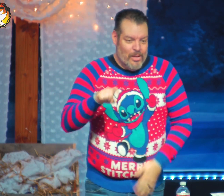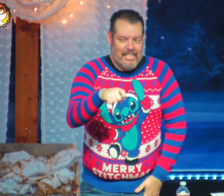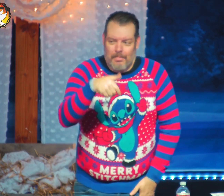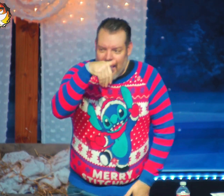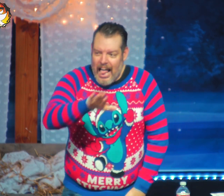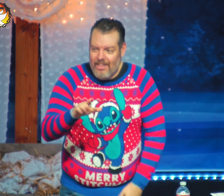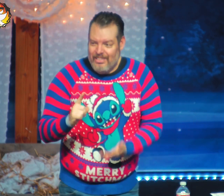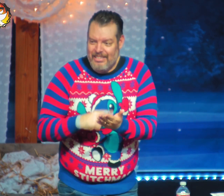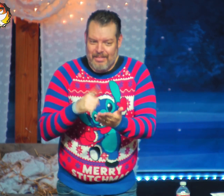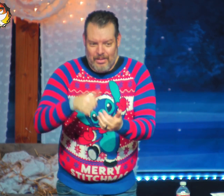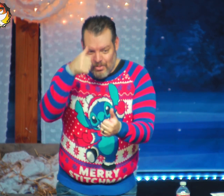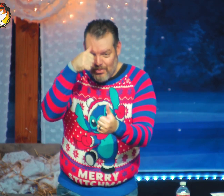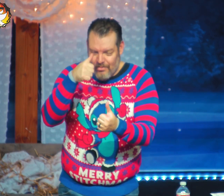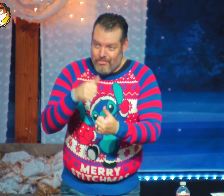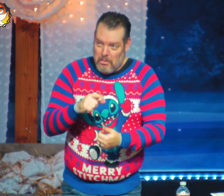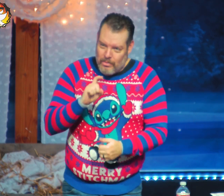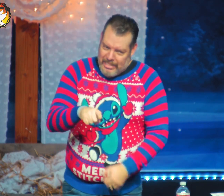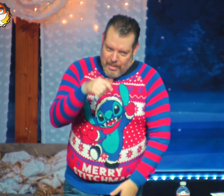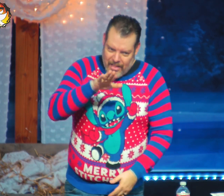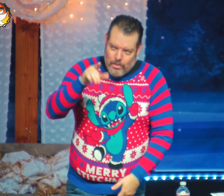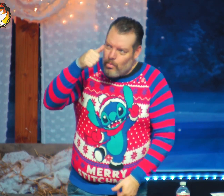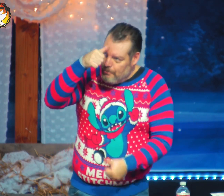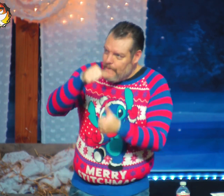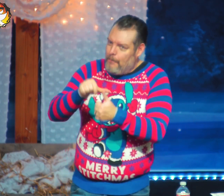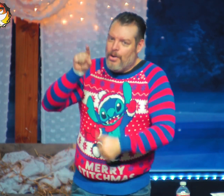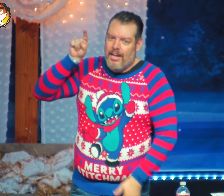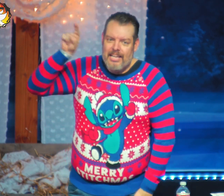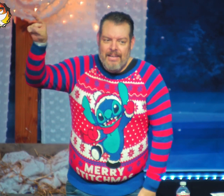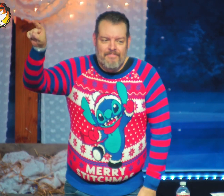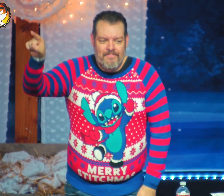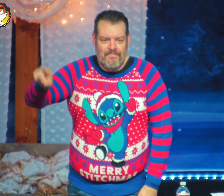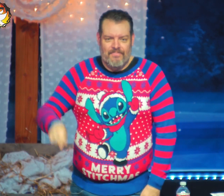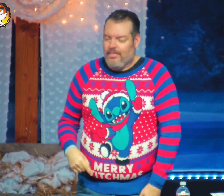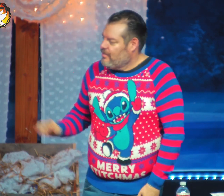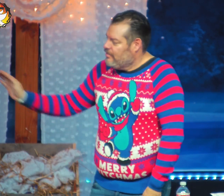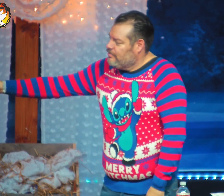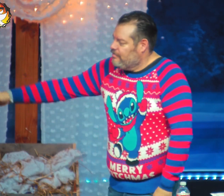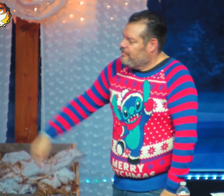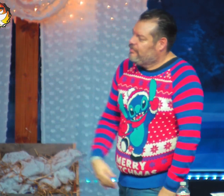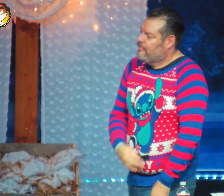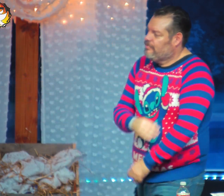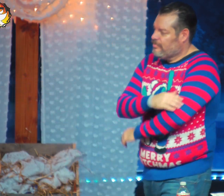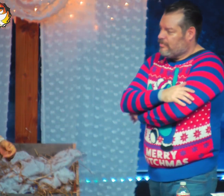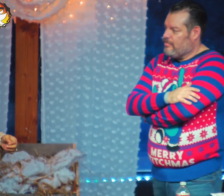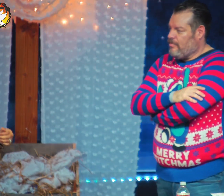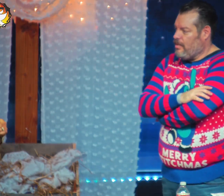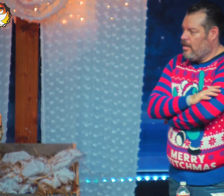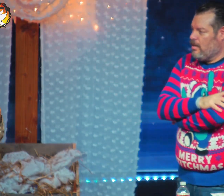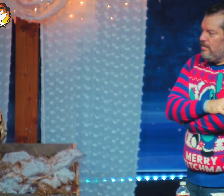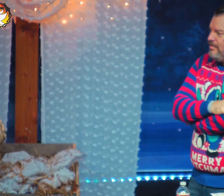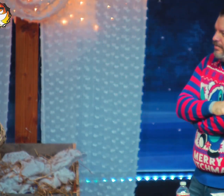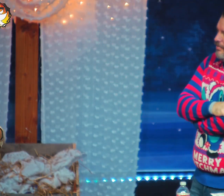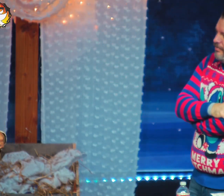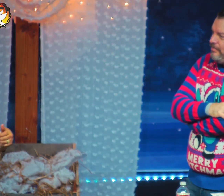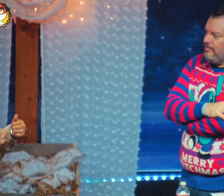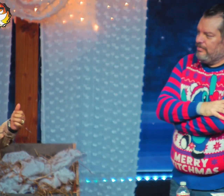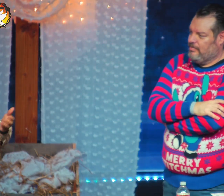And the elephant runs and they're like, ah! And the elephant wraps him with the trunk and embraces him. There's stories like that